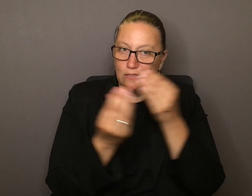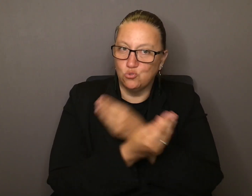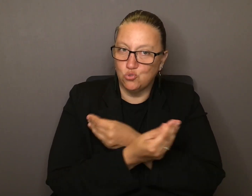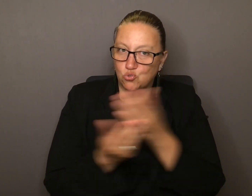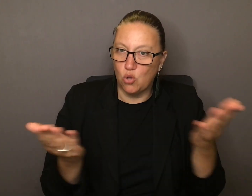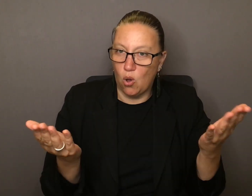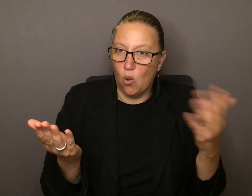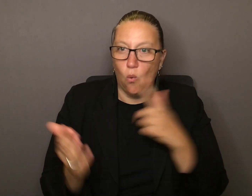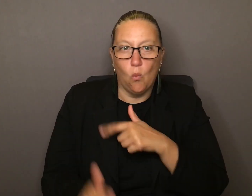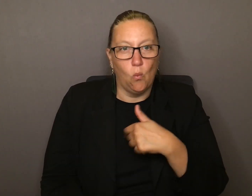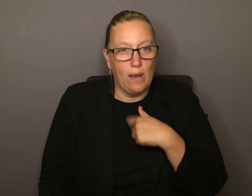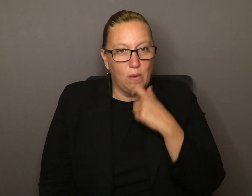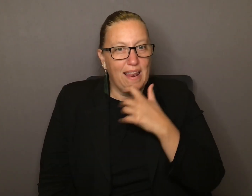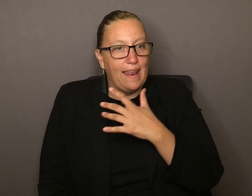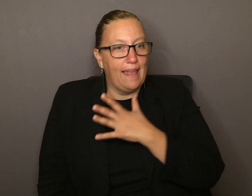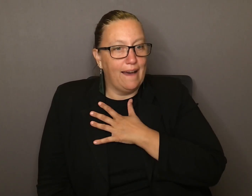we would love to hear